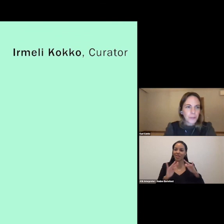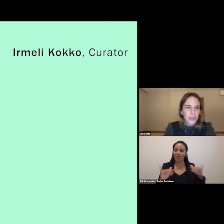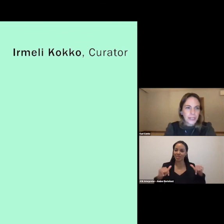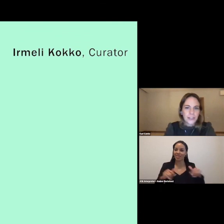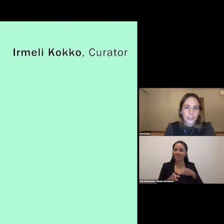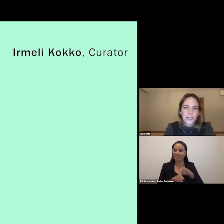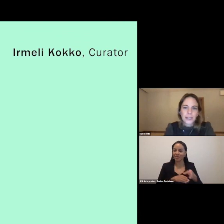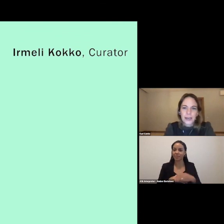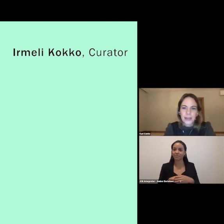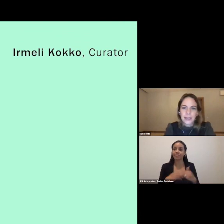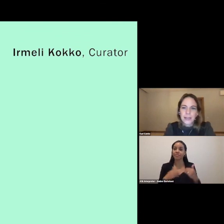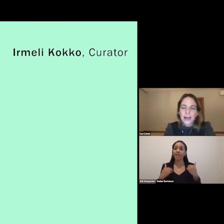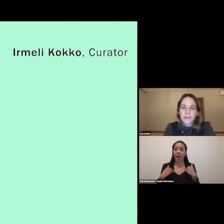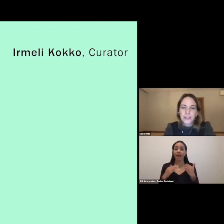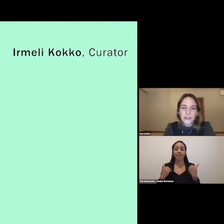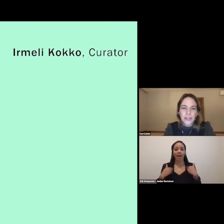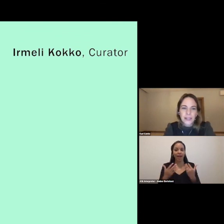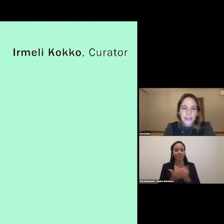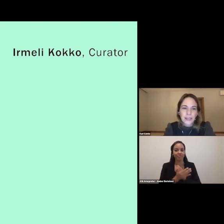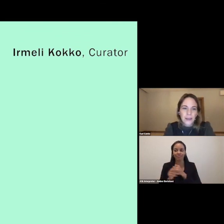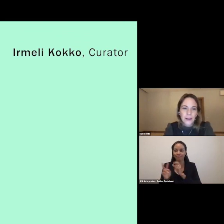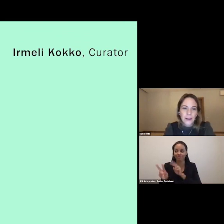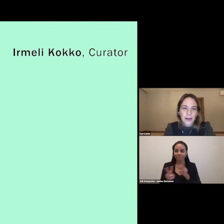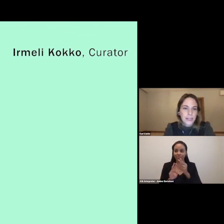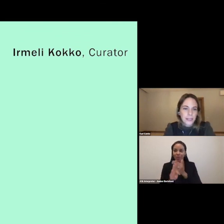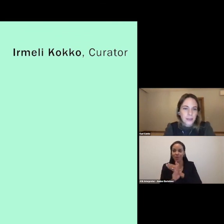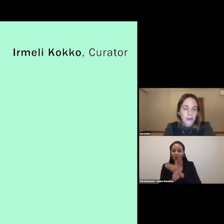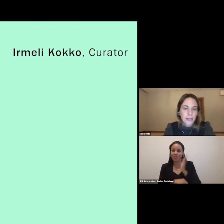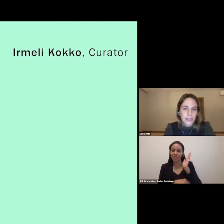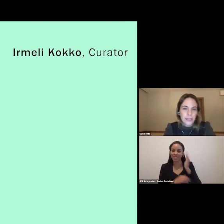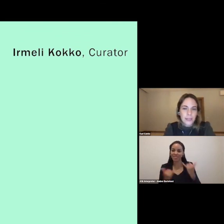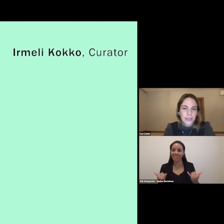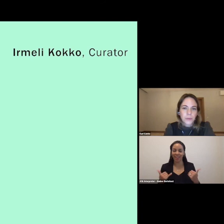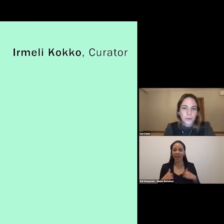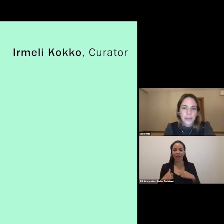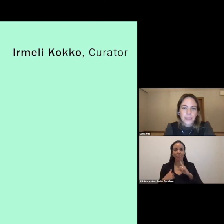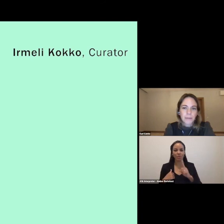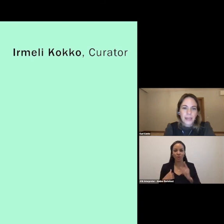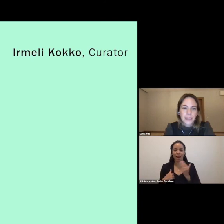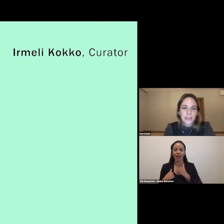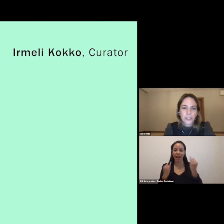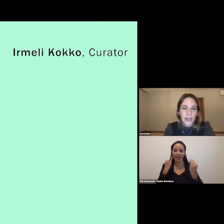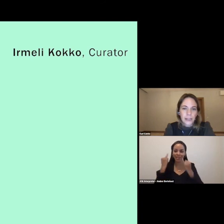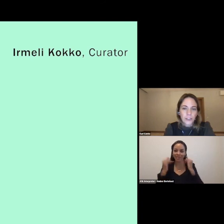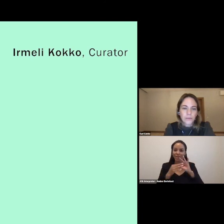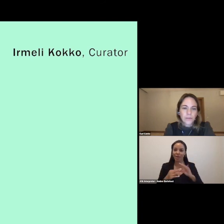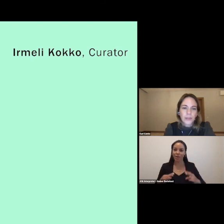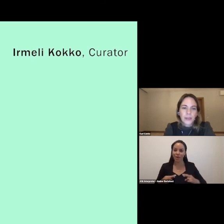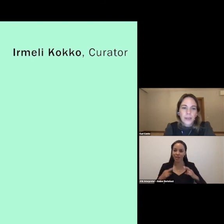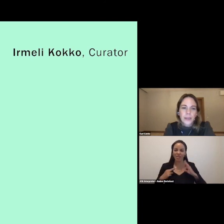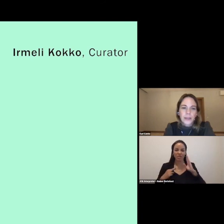some of the presentations today, and I'm certain that together our ideas about residencies will be expanded and